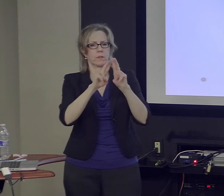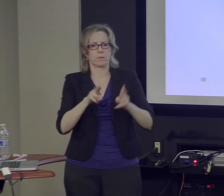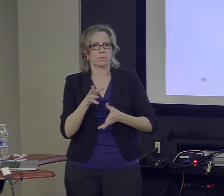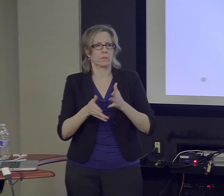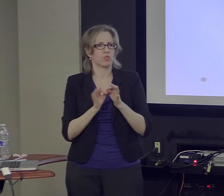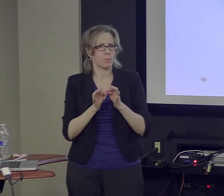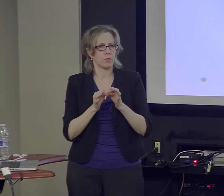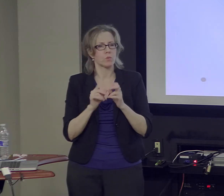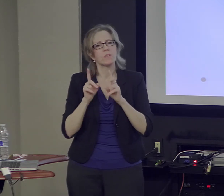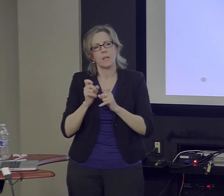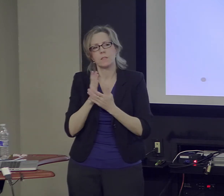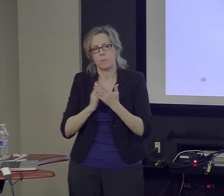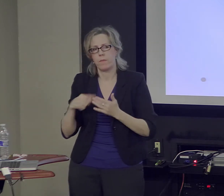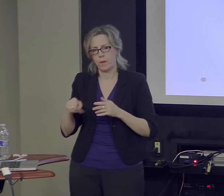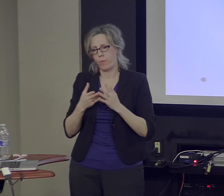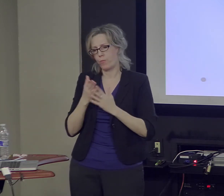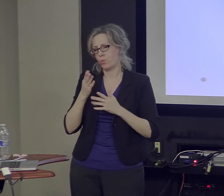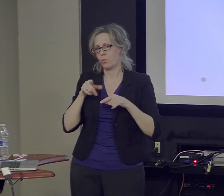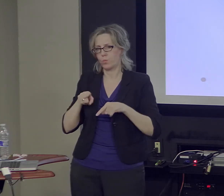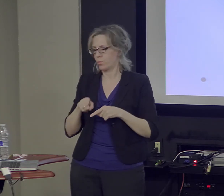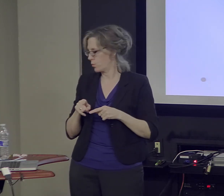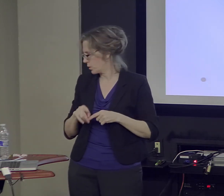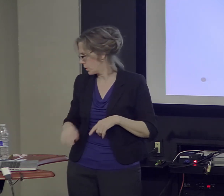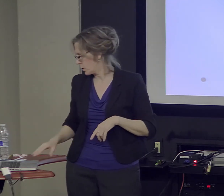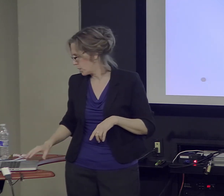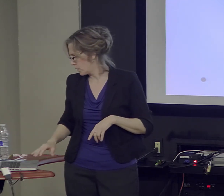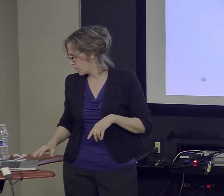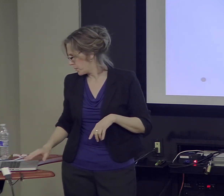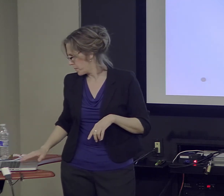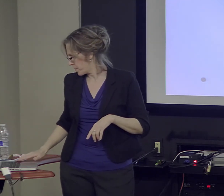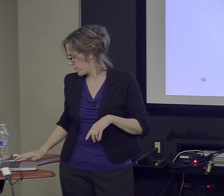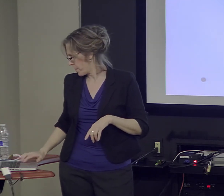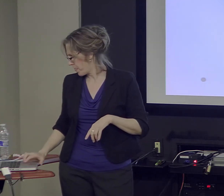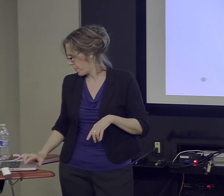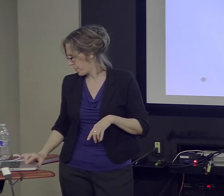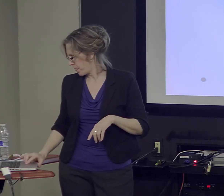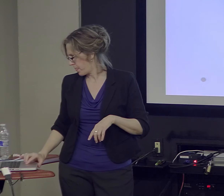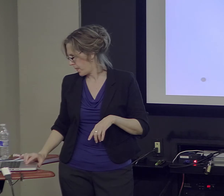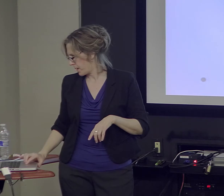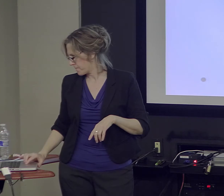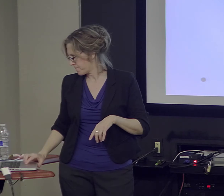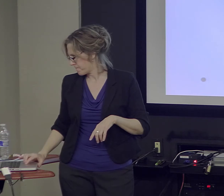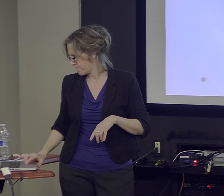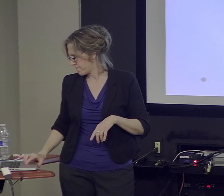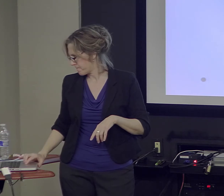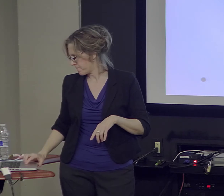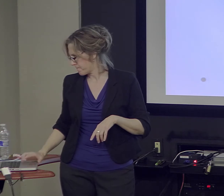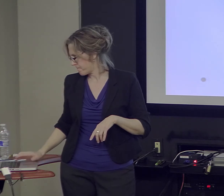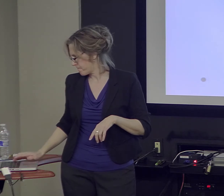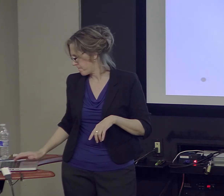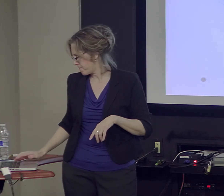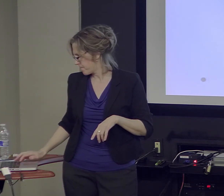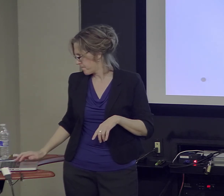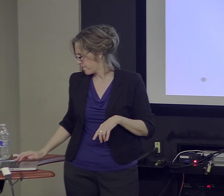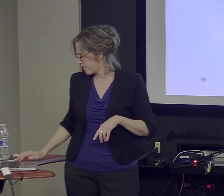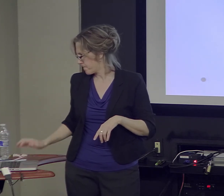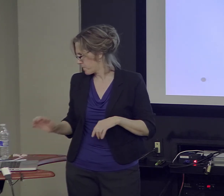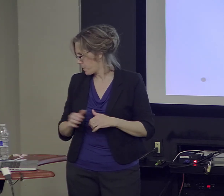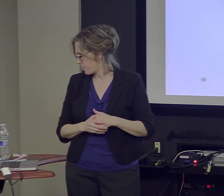how they could comprehend international sign versus someone who grew up with British sign language but had it traveled extensively throughout the